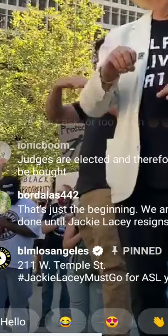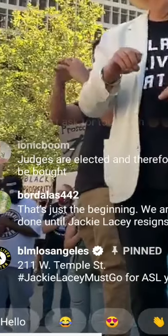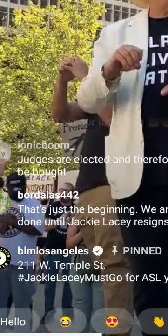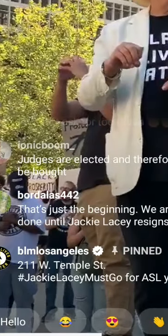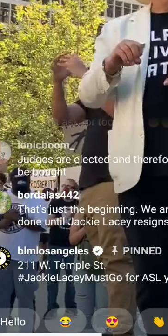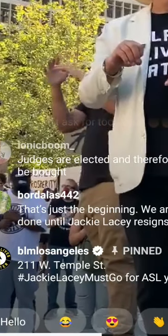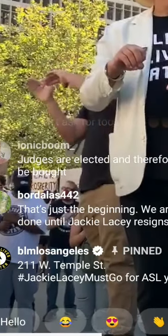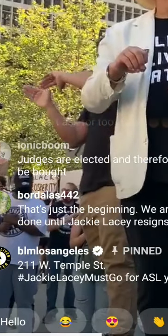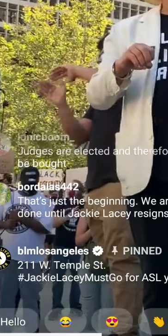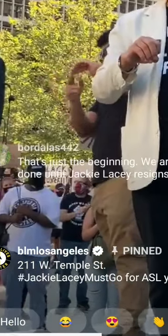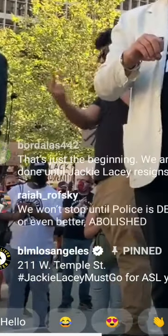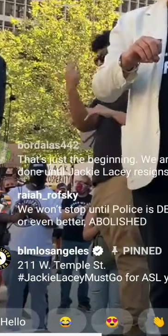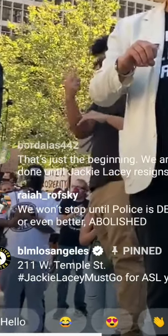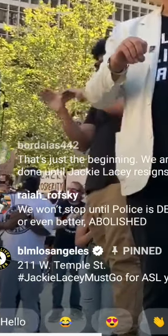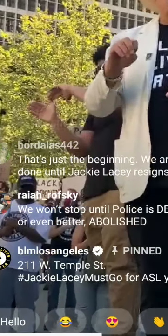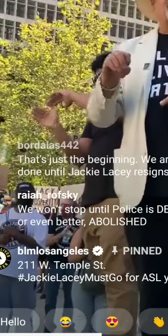Shout out to